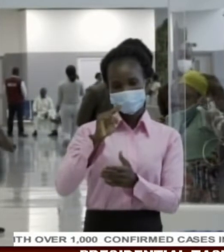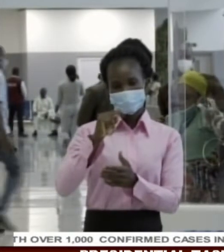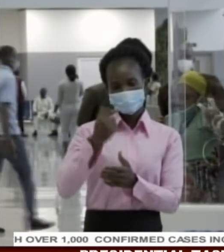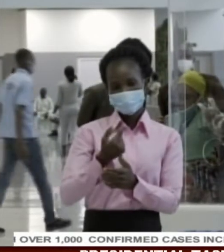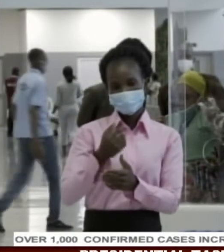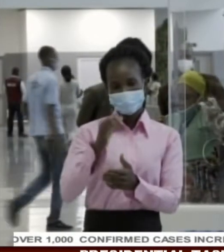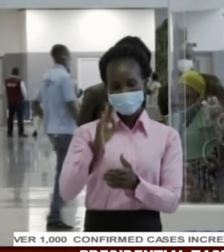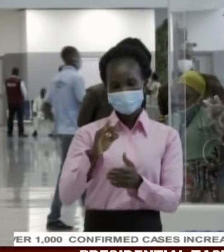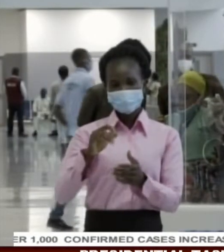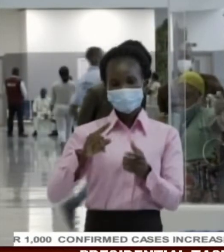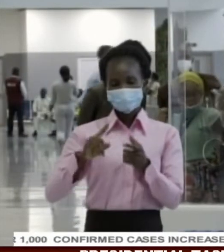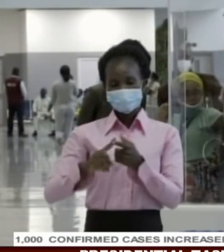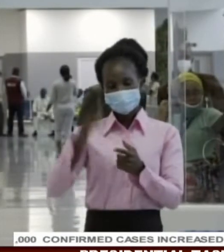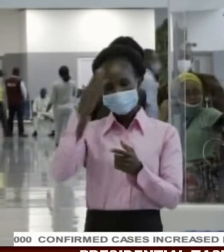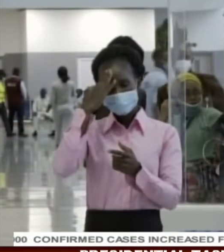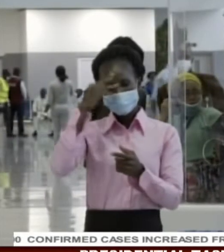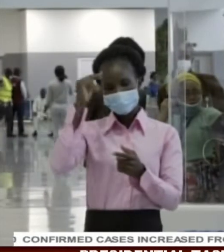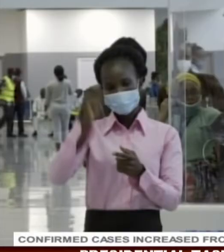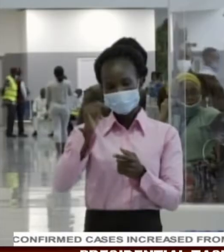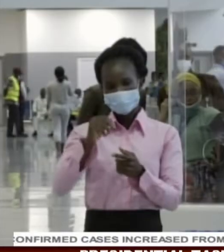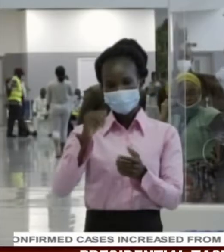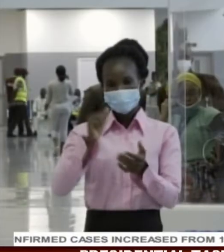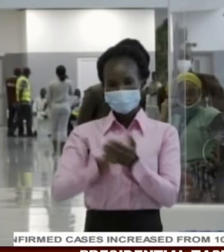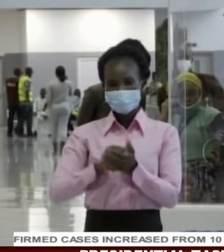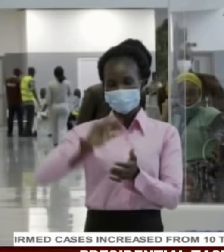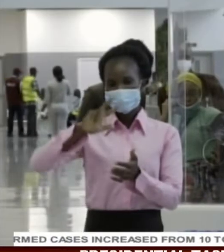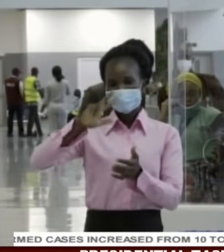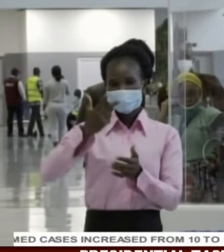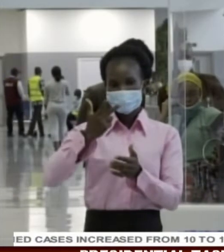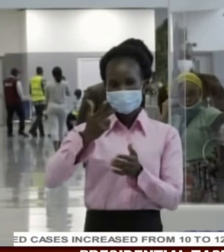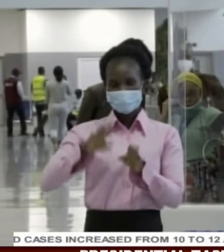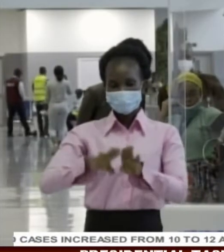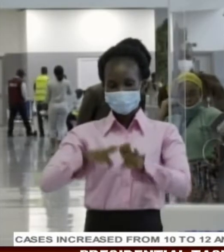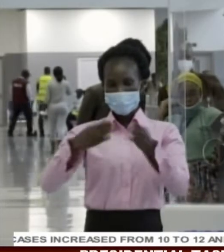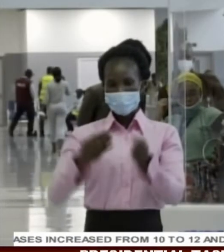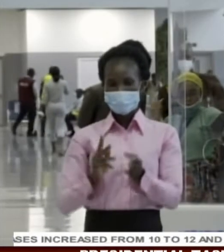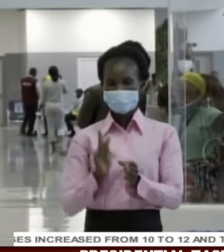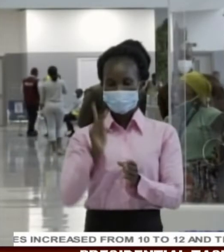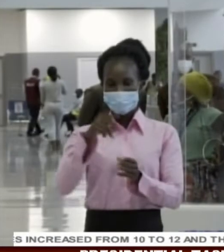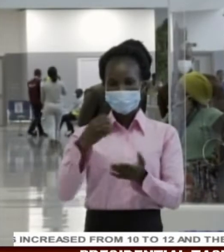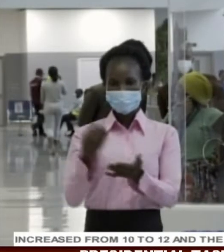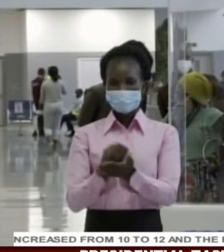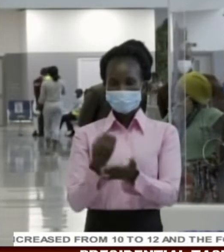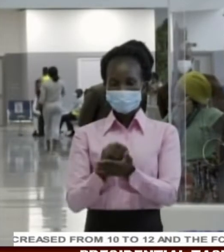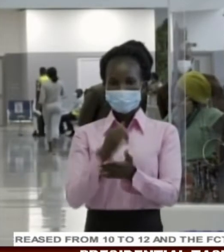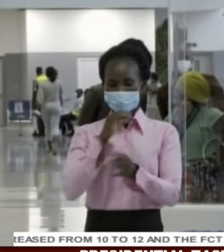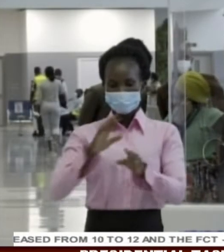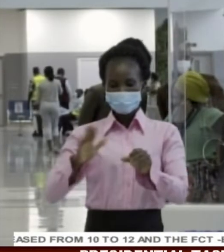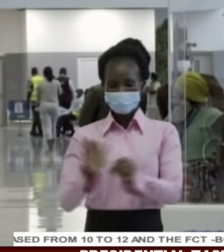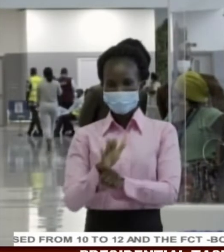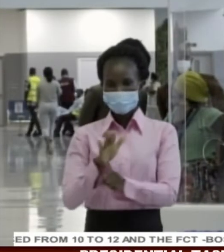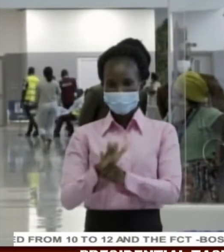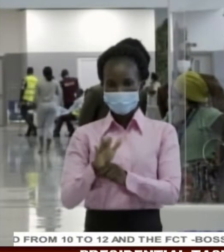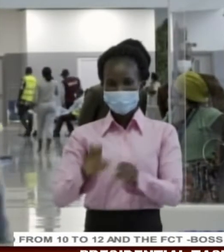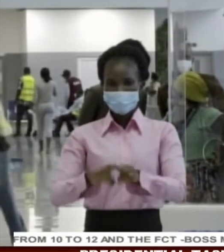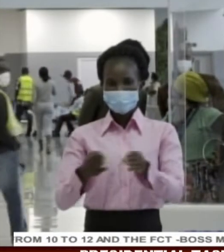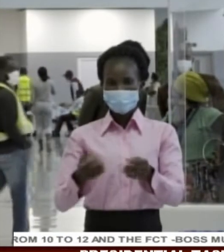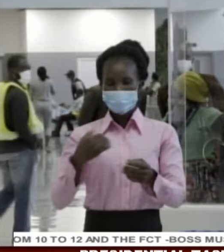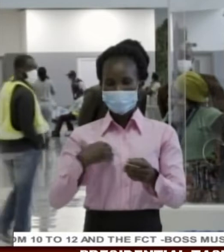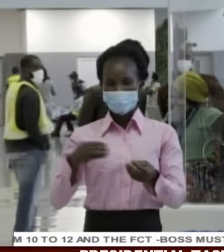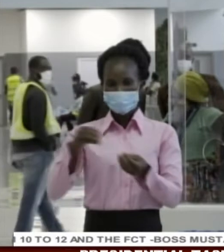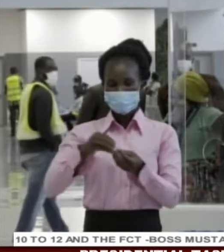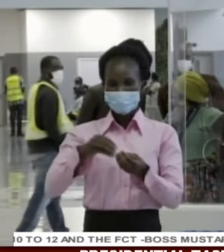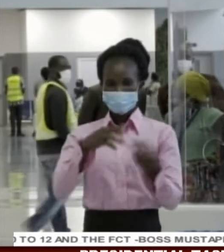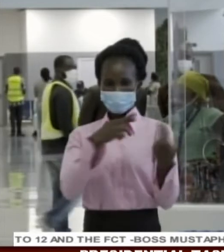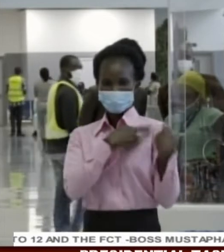governors on the need for them to understand that now that the third phase has been opened up and the economy has been fully opened, they have more responsibility to